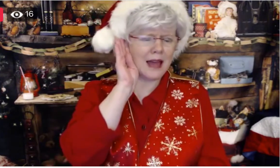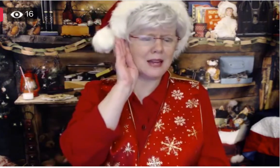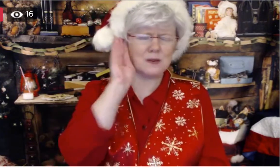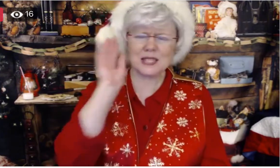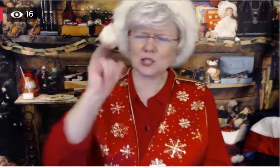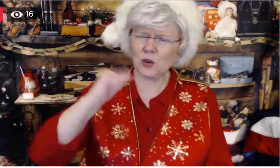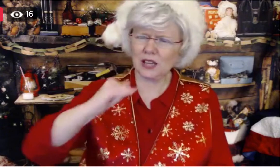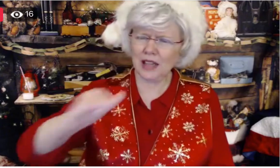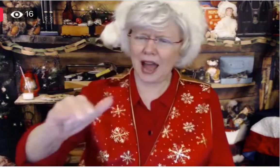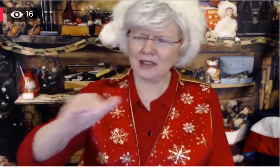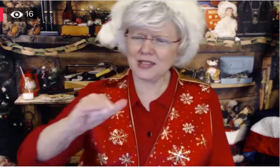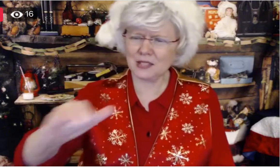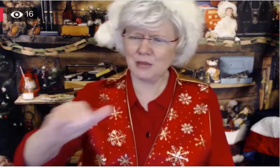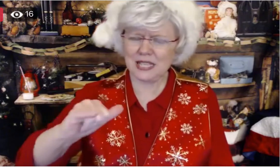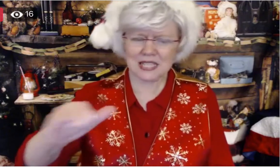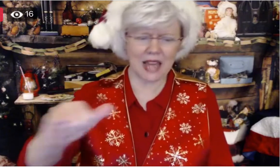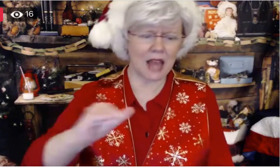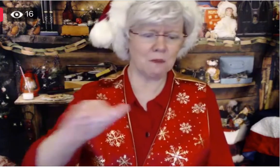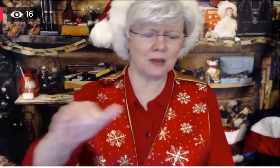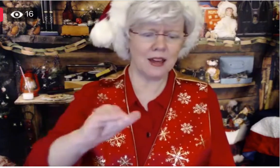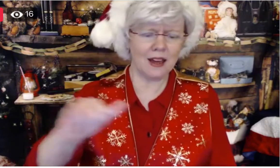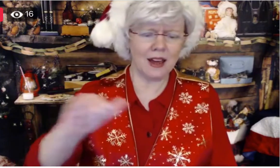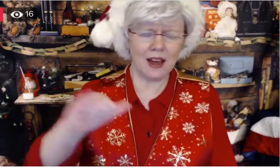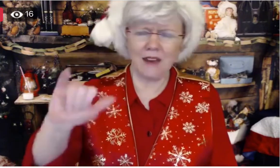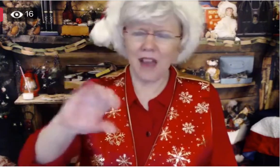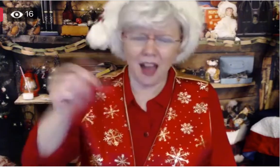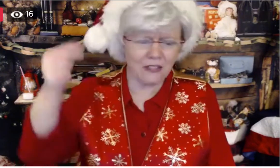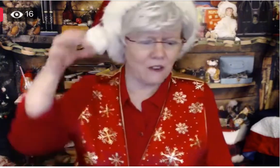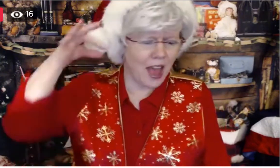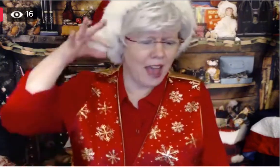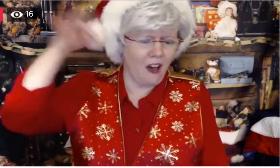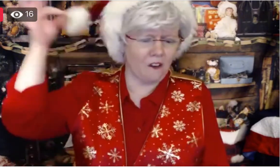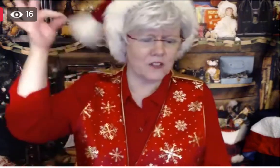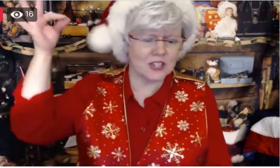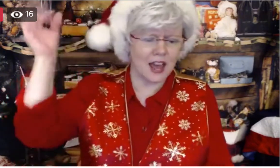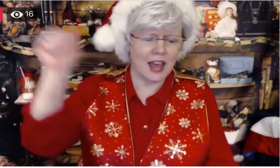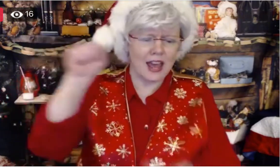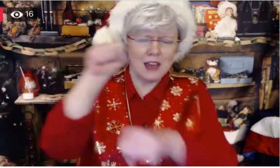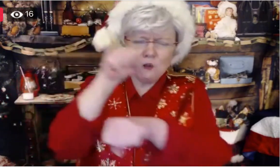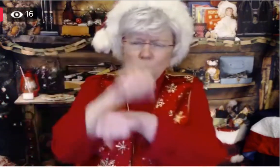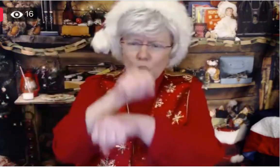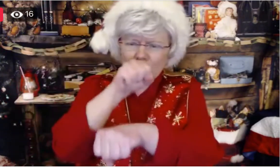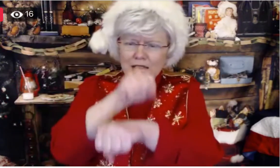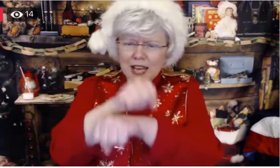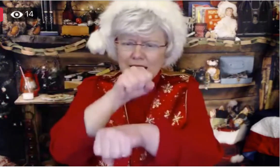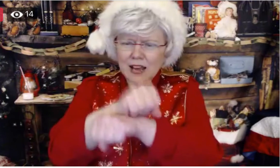he was sort of like, and this means same, the other elves. He worked in